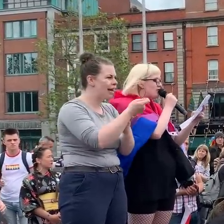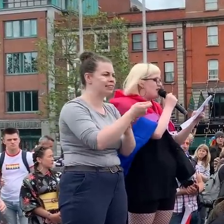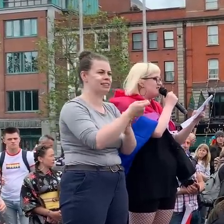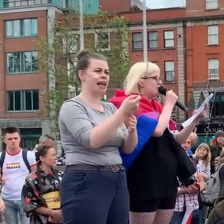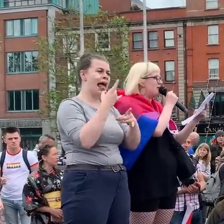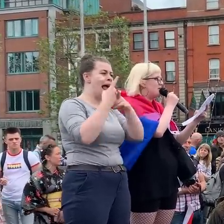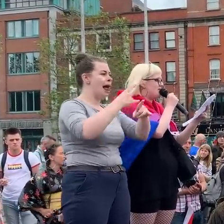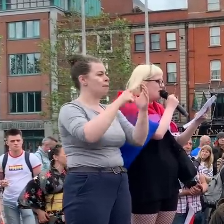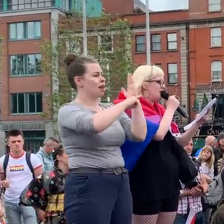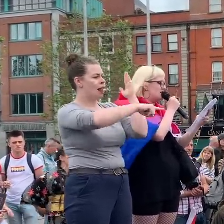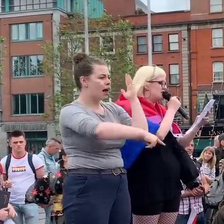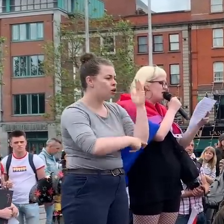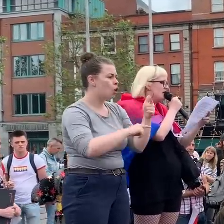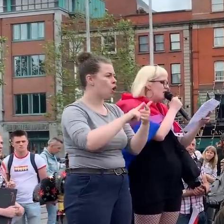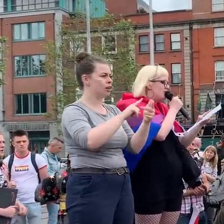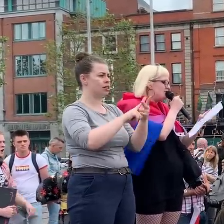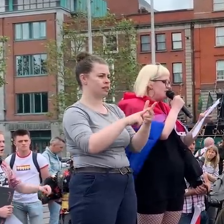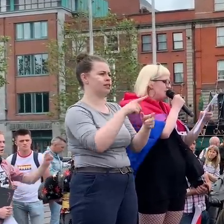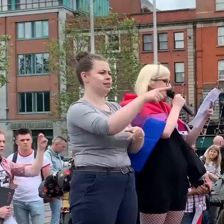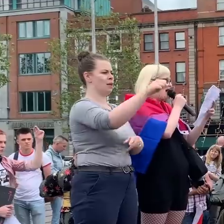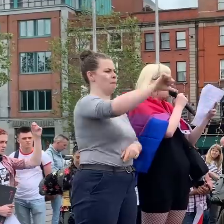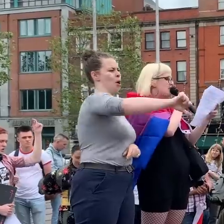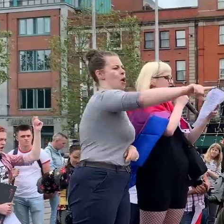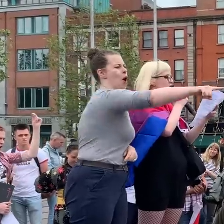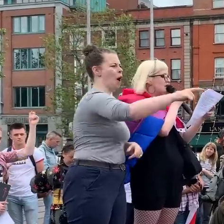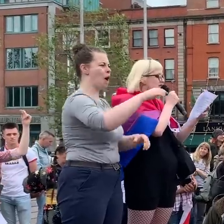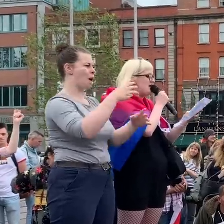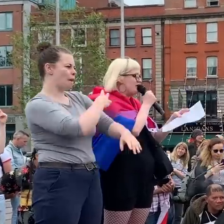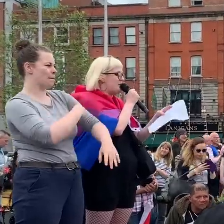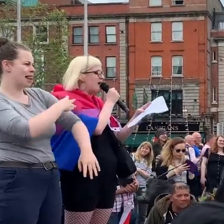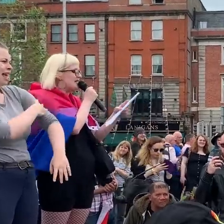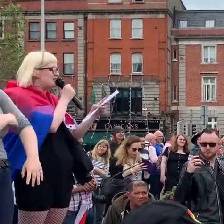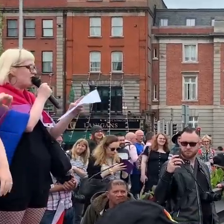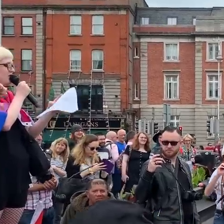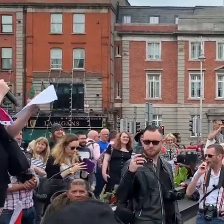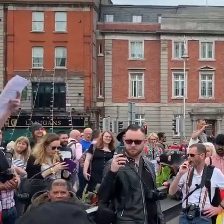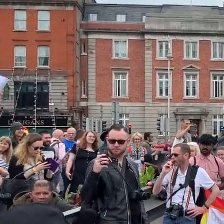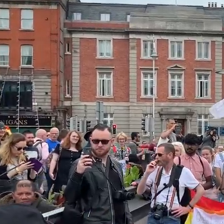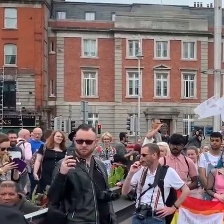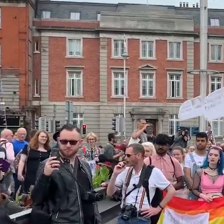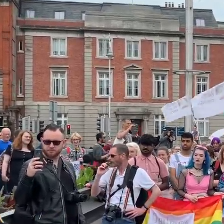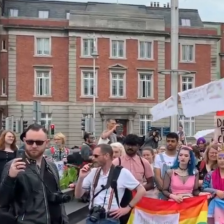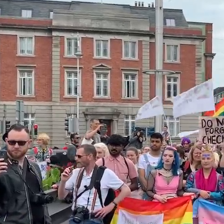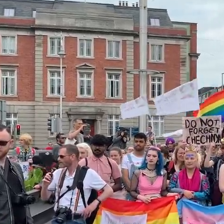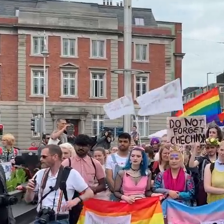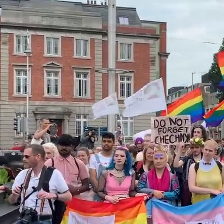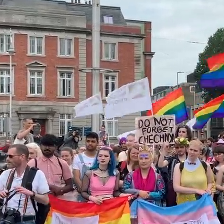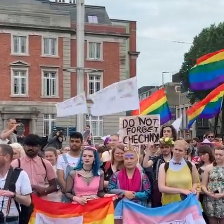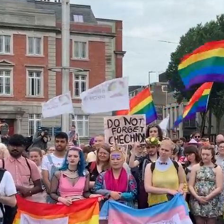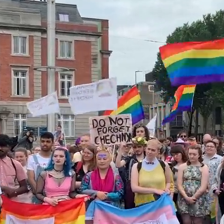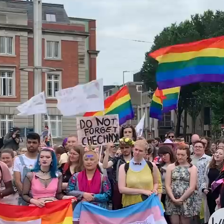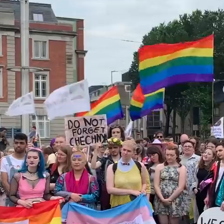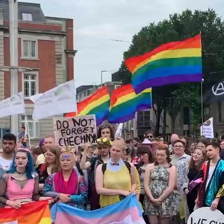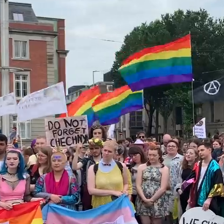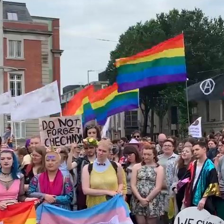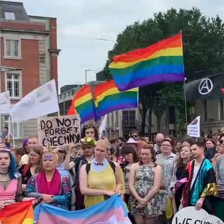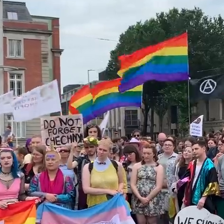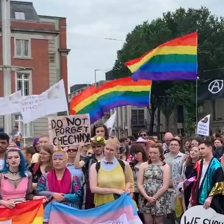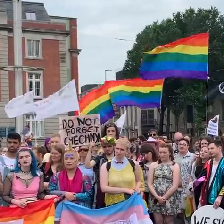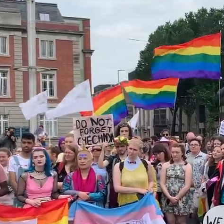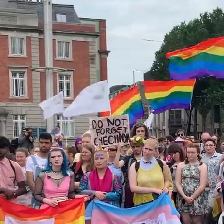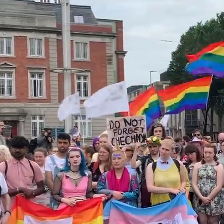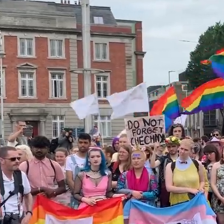greed over the needs of the people of Ireland. They are the tools of an oppressive government, and their marching in uniform